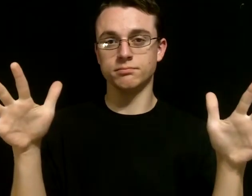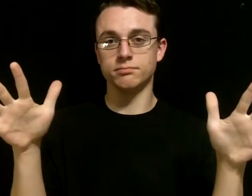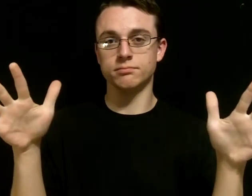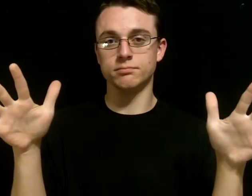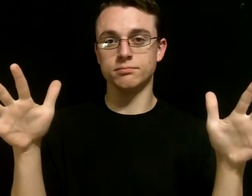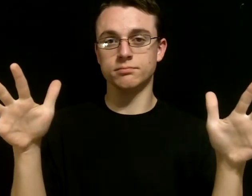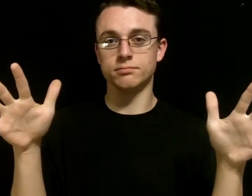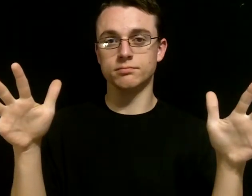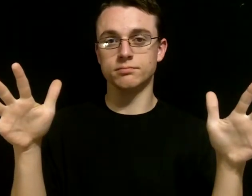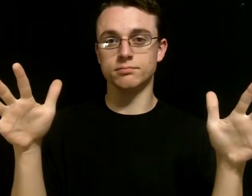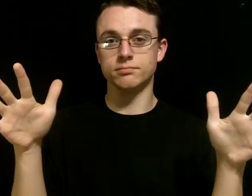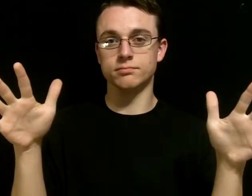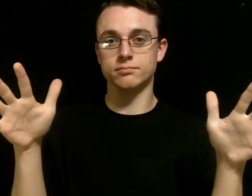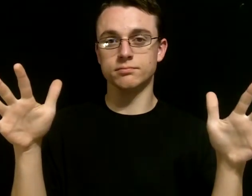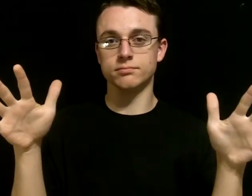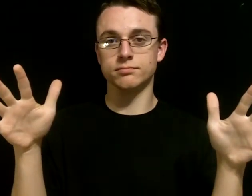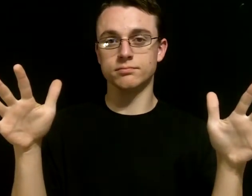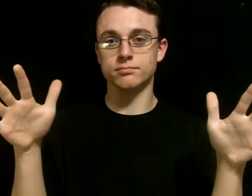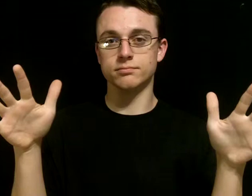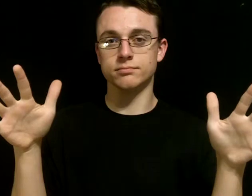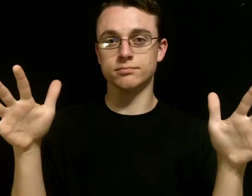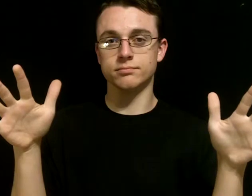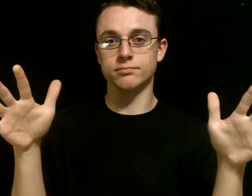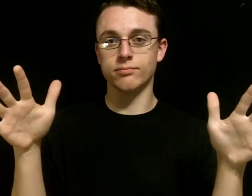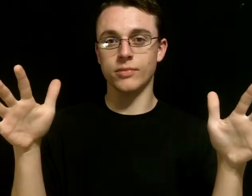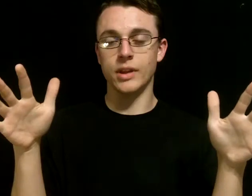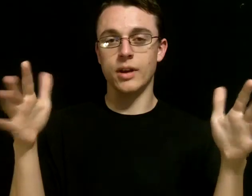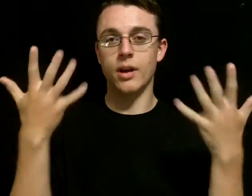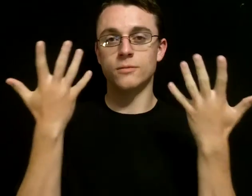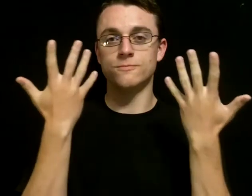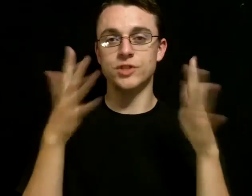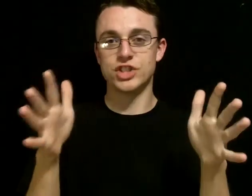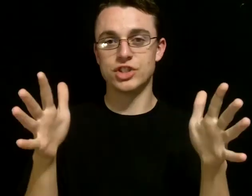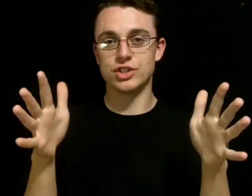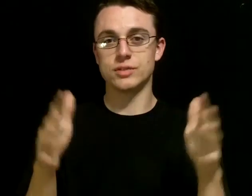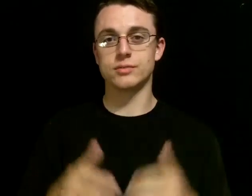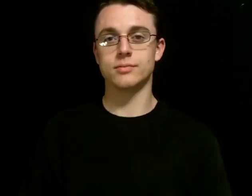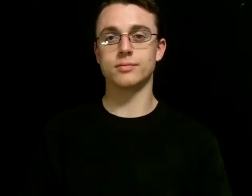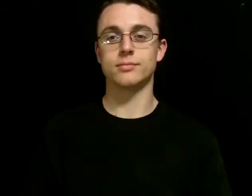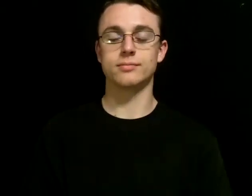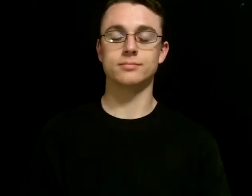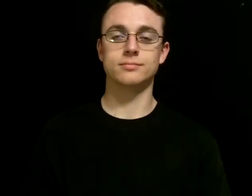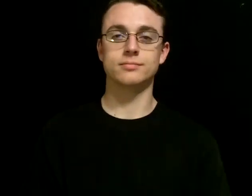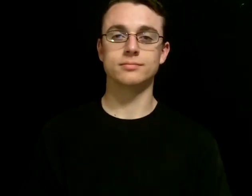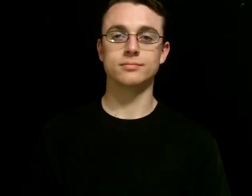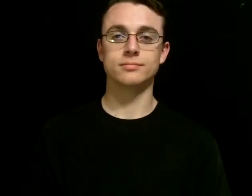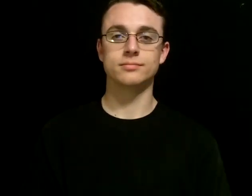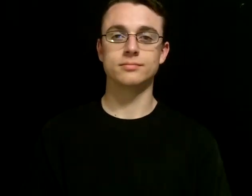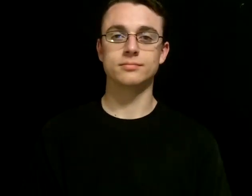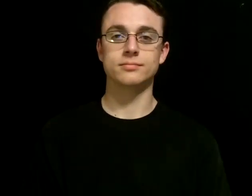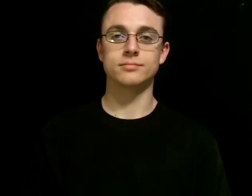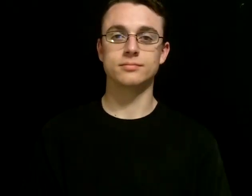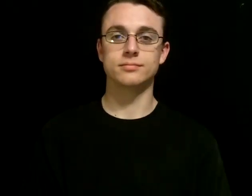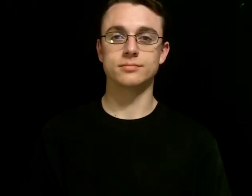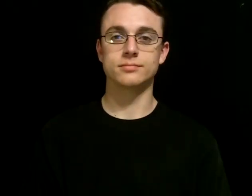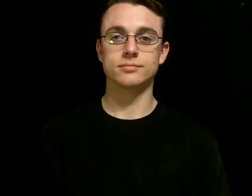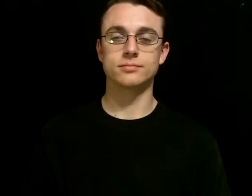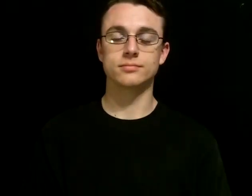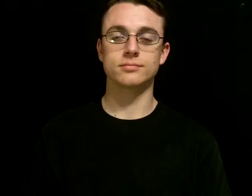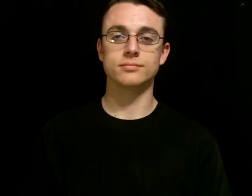this, and with your mouth you actually make the sound of fish. So you fish. You don't make the sound, but your mouth makes the movement. You don't need to ever